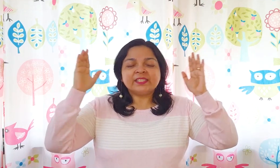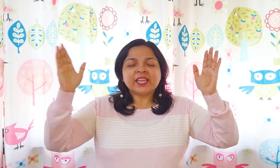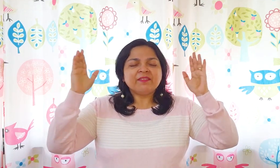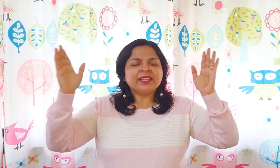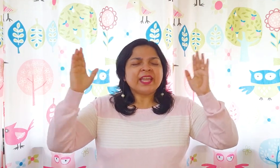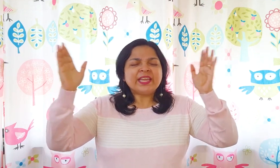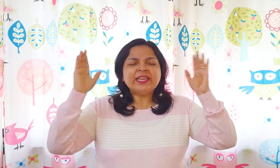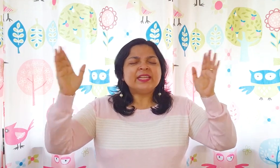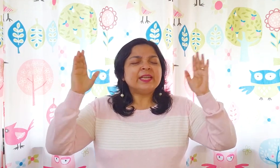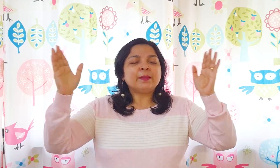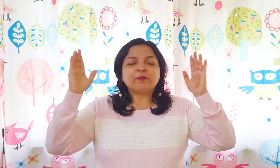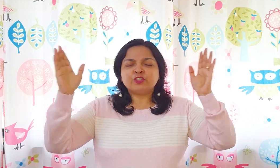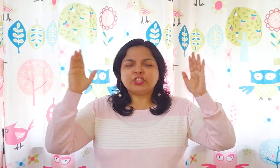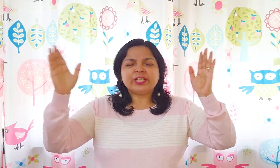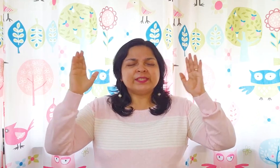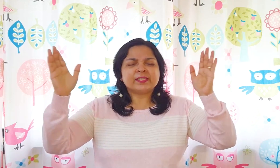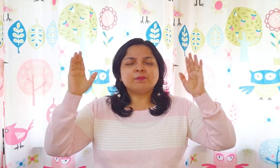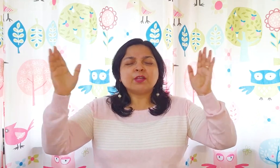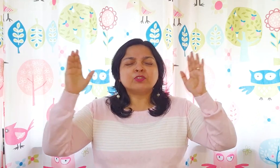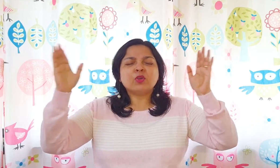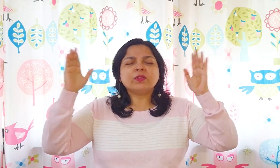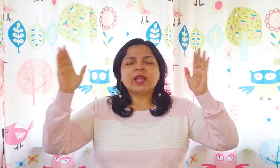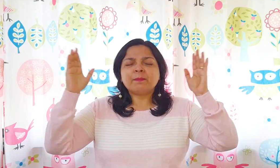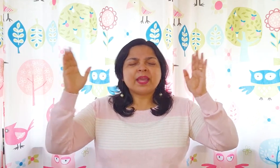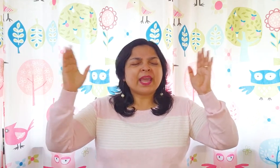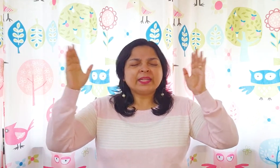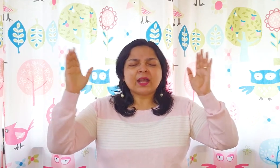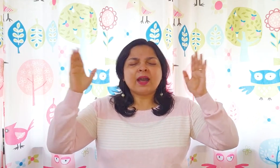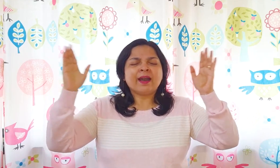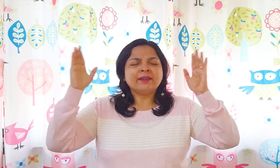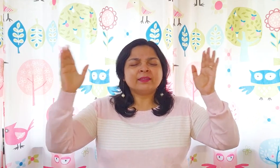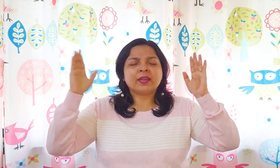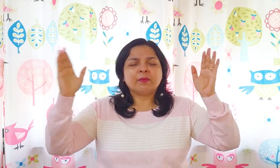is receiving their healing in the name of Jesus.